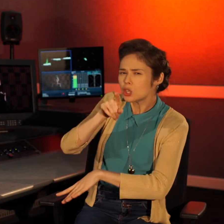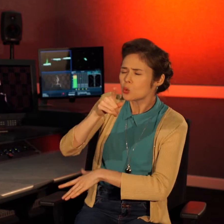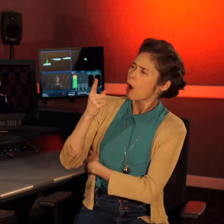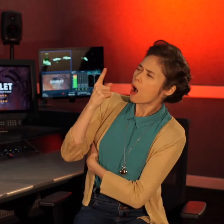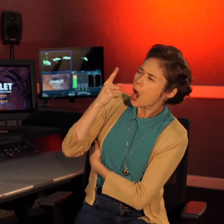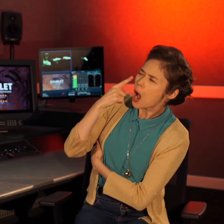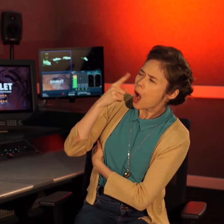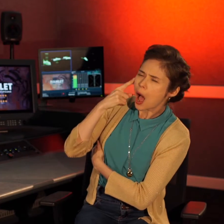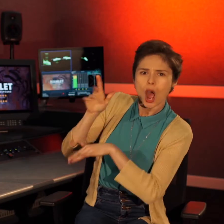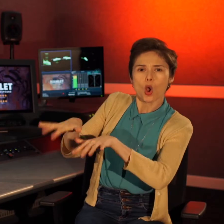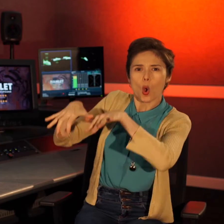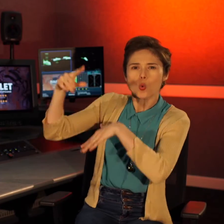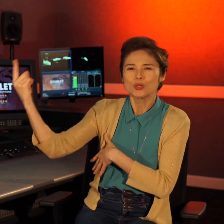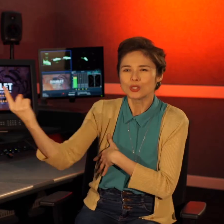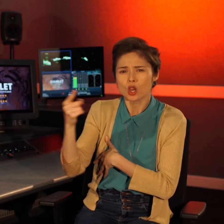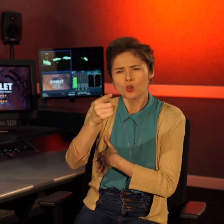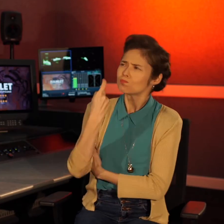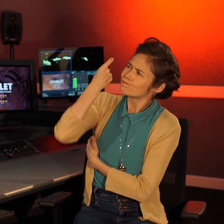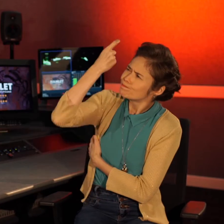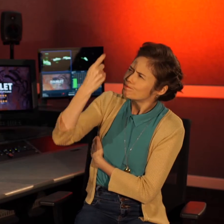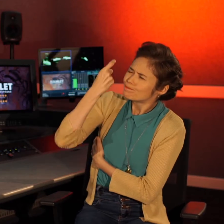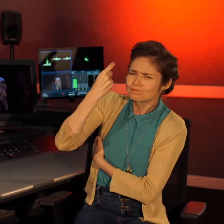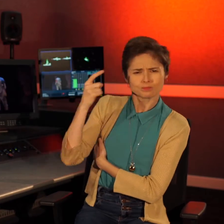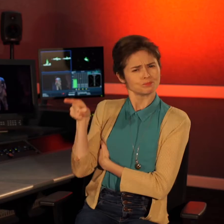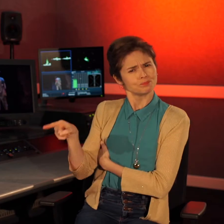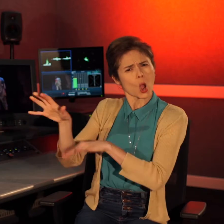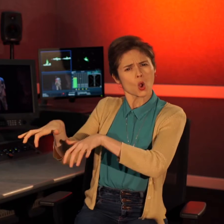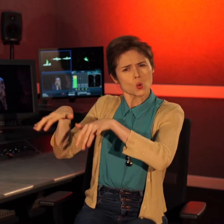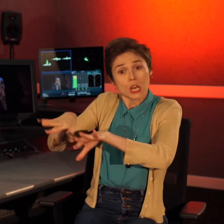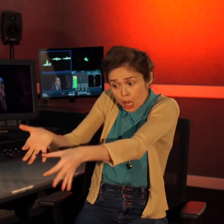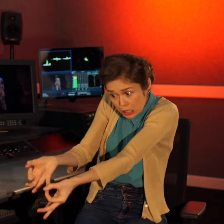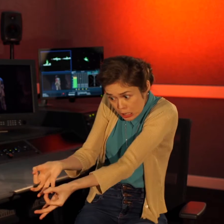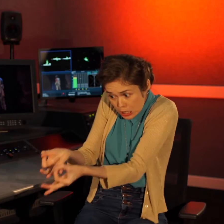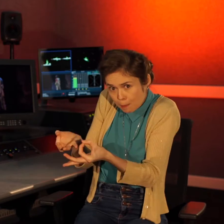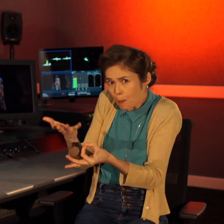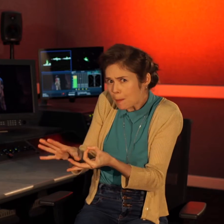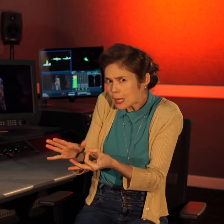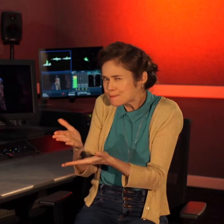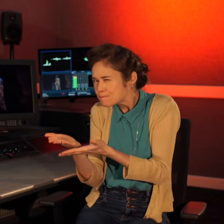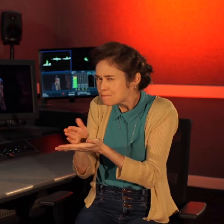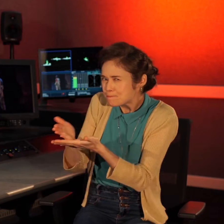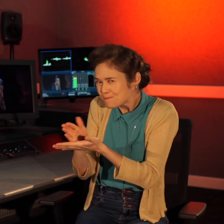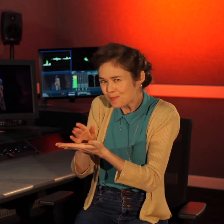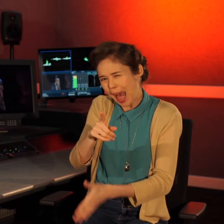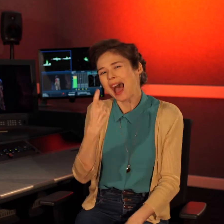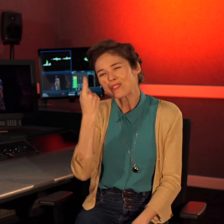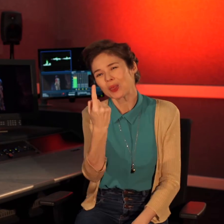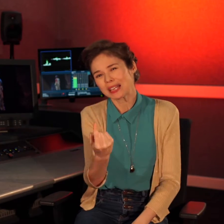This is a moment that you might like to watch out for and consider what you think and how the influence of West Africa